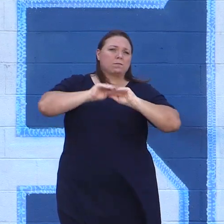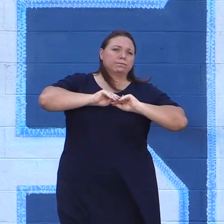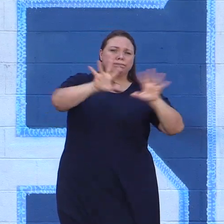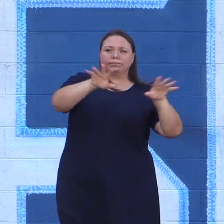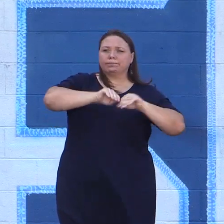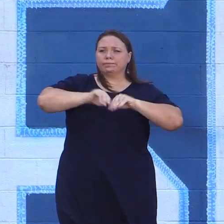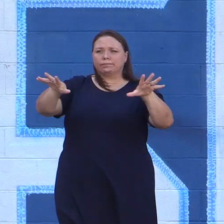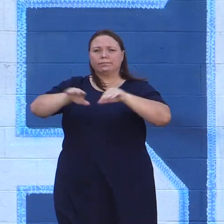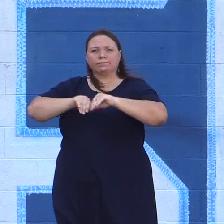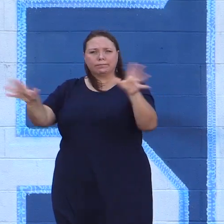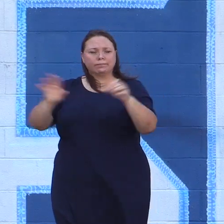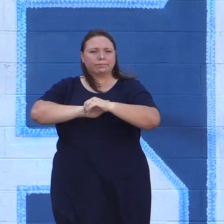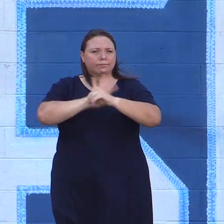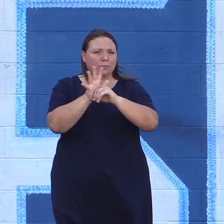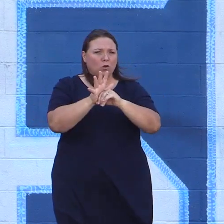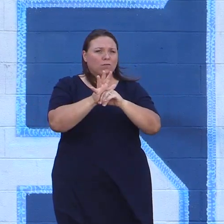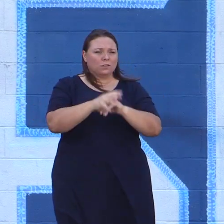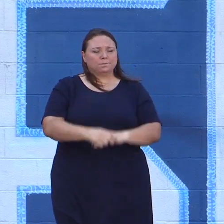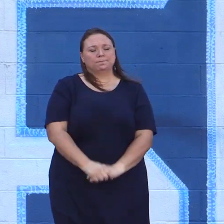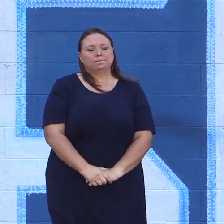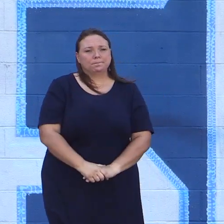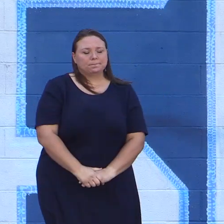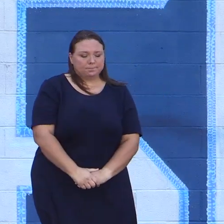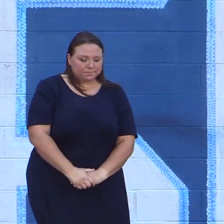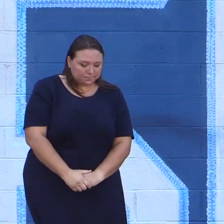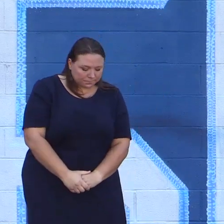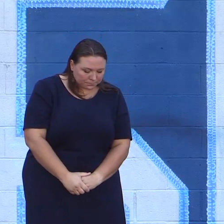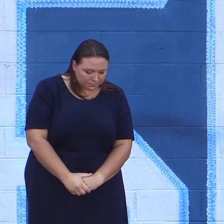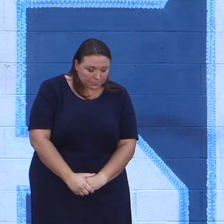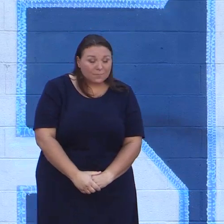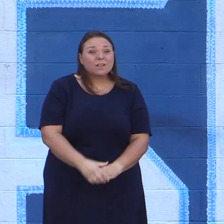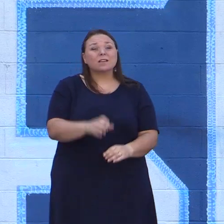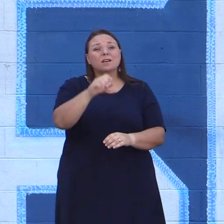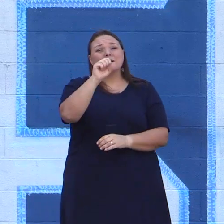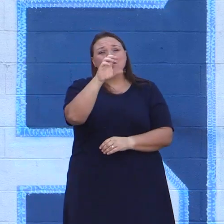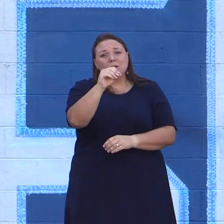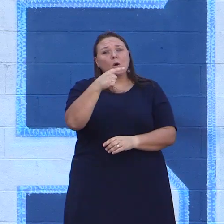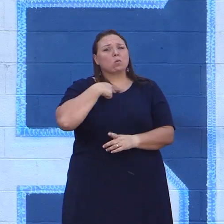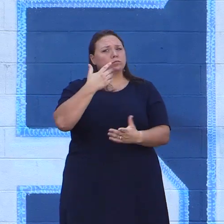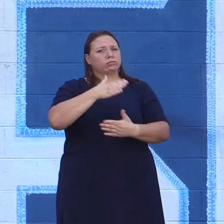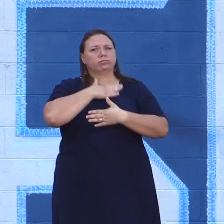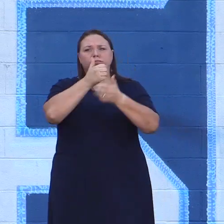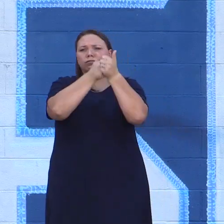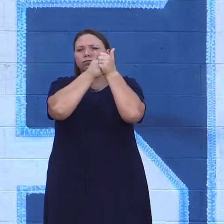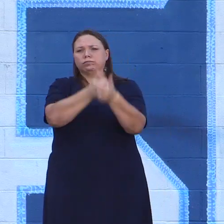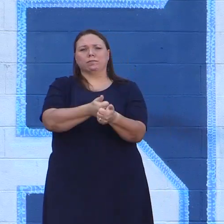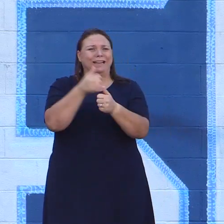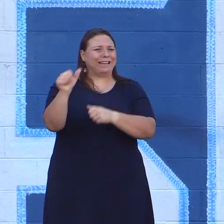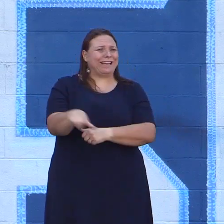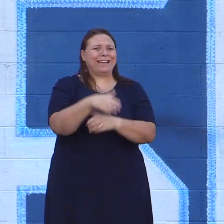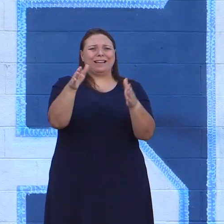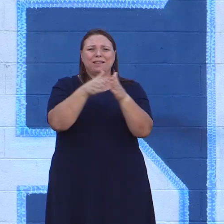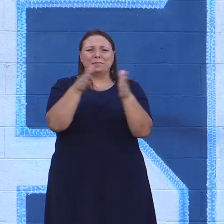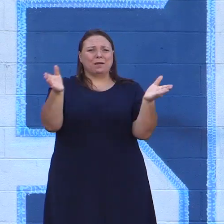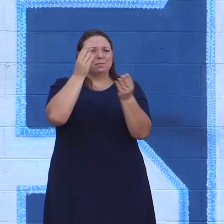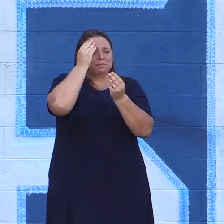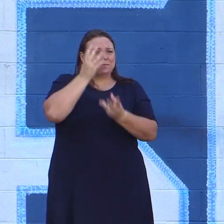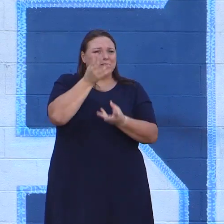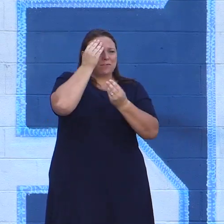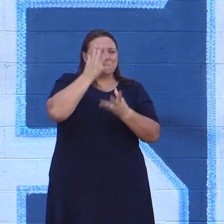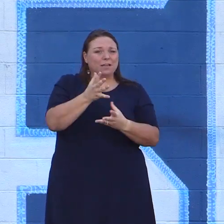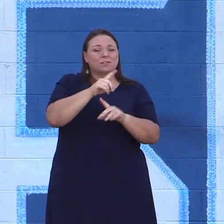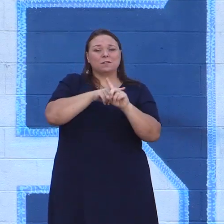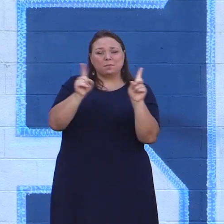spreading this new disease. And so we're happy to comply with any public information.